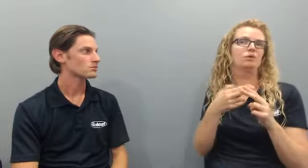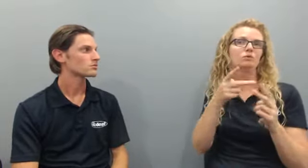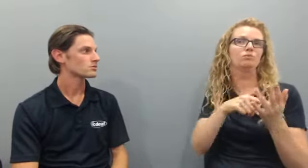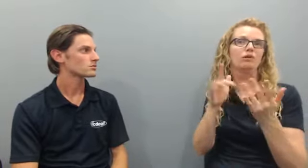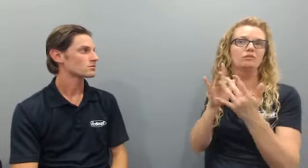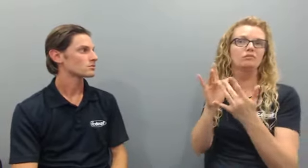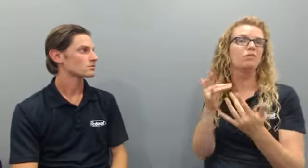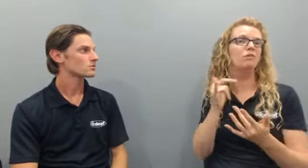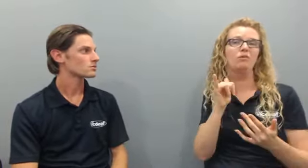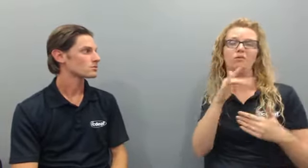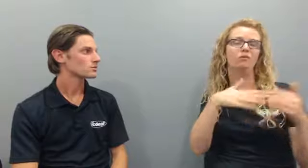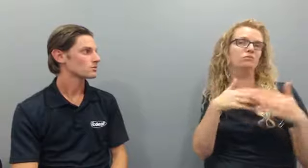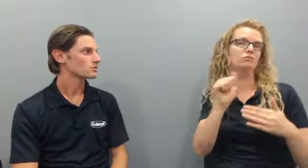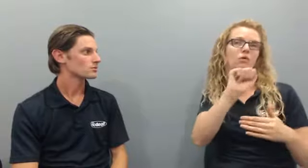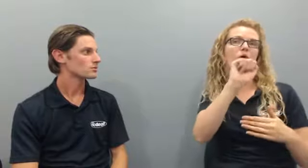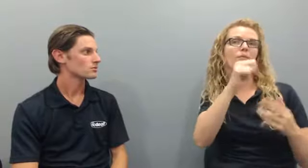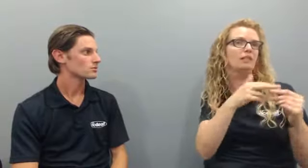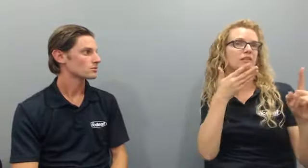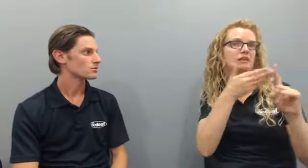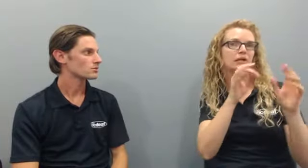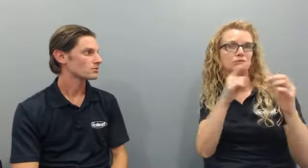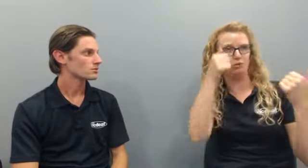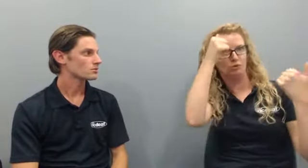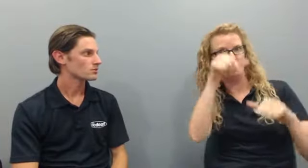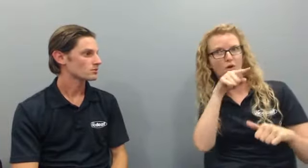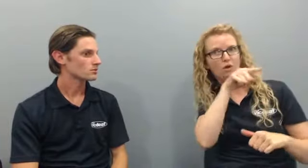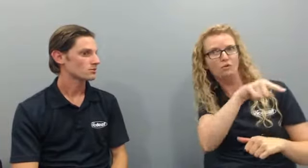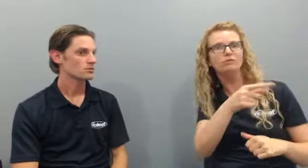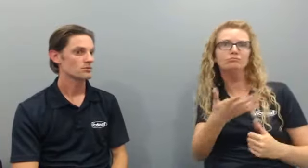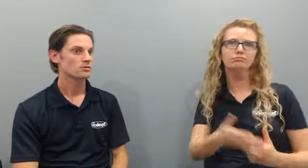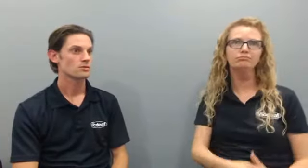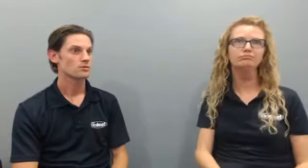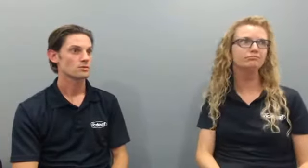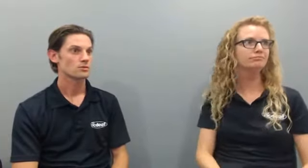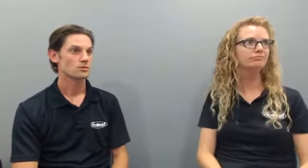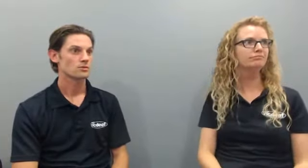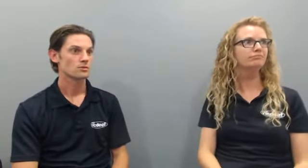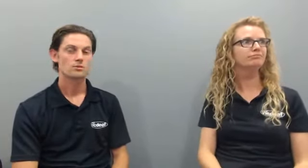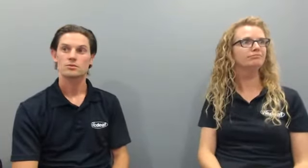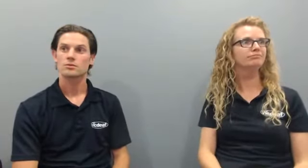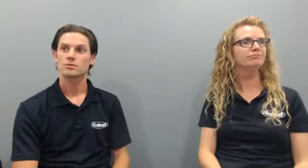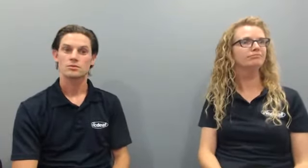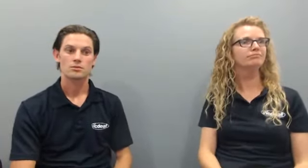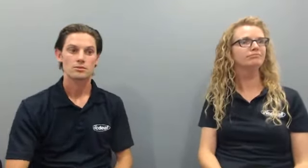online. It's easy to do that, or you can organise it directly with an interpreter.